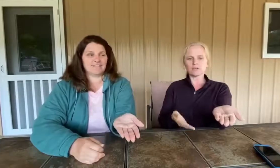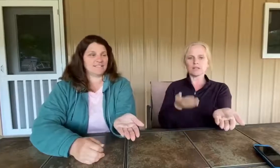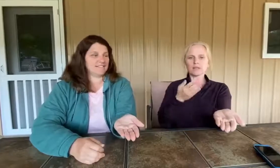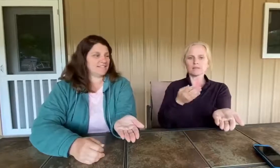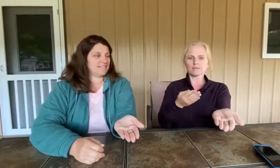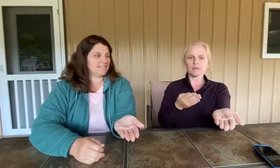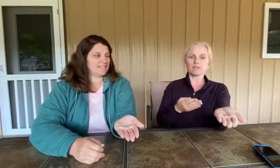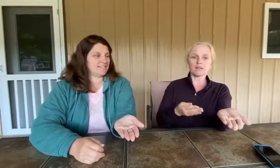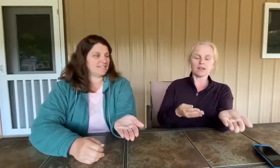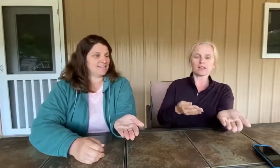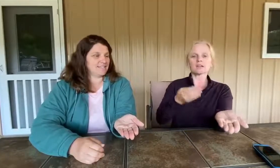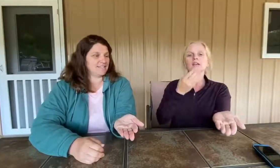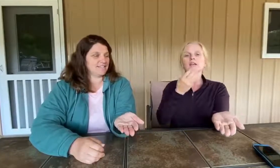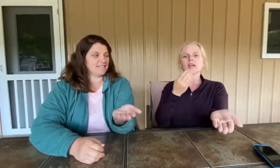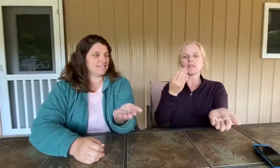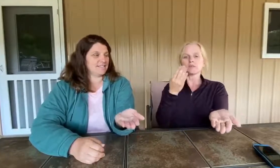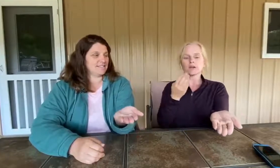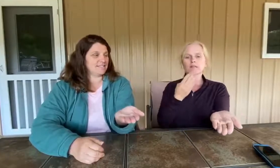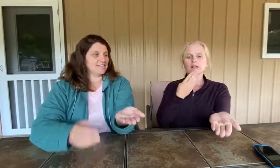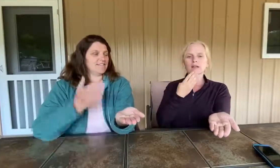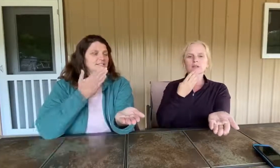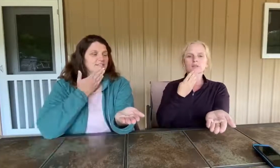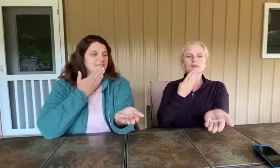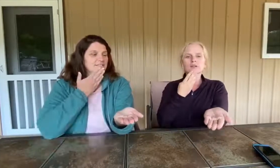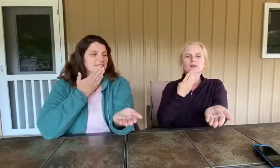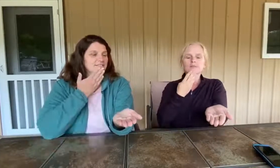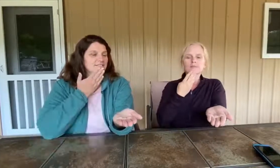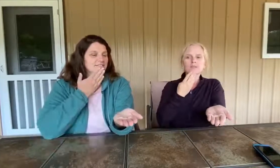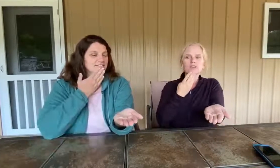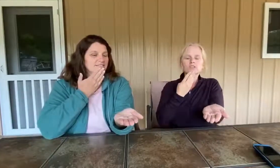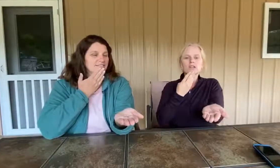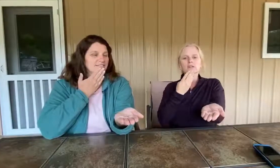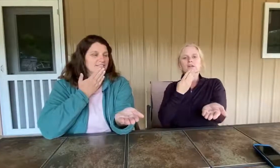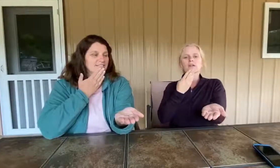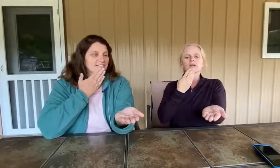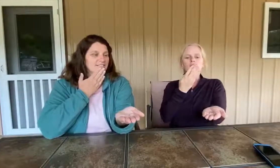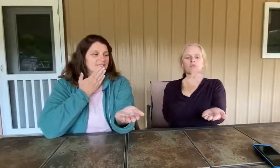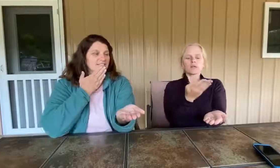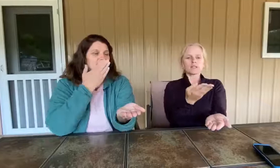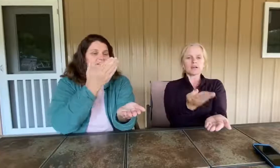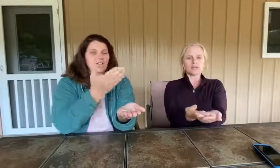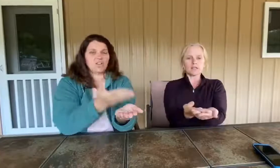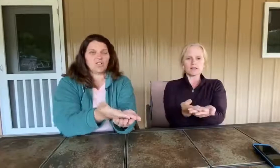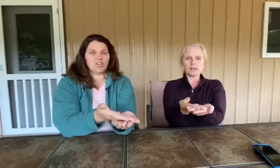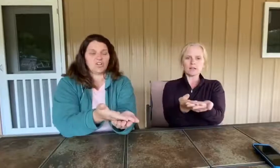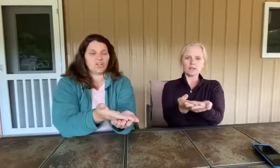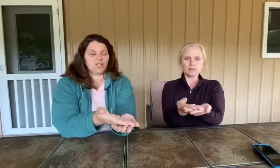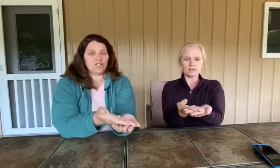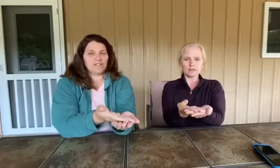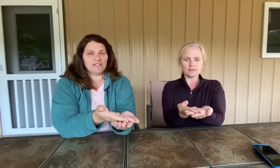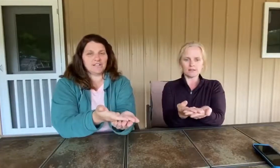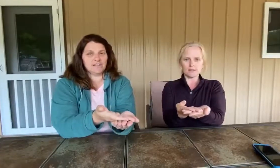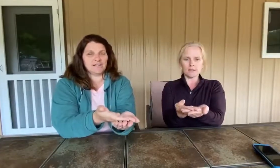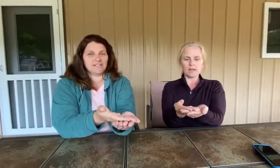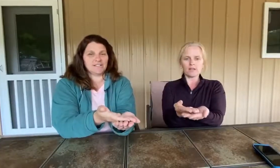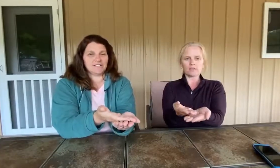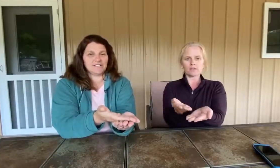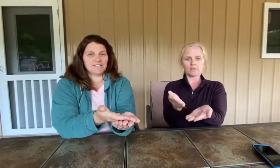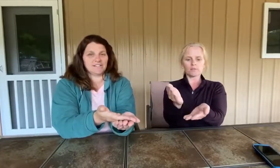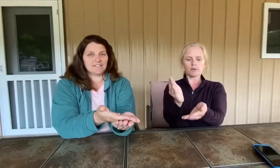hand out, if you're right-handed, and then you put your right hand up to your chin, and you bring it down to say good. Good. And then you just flip your